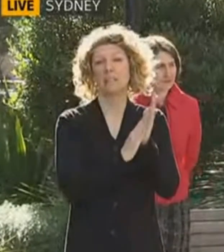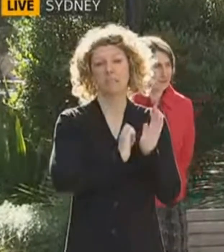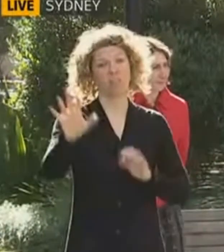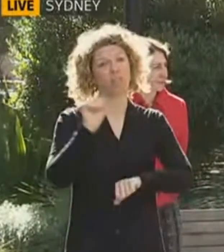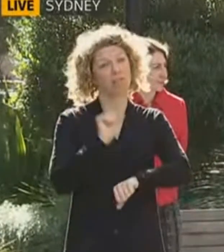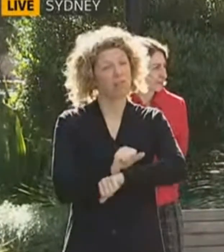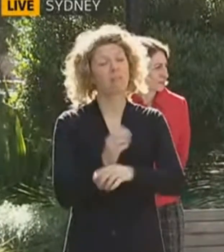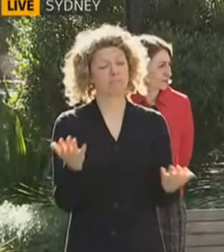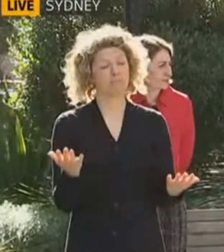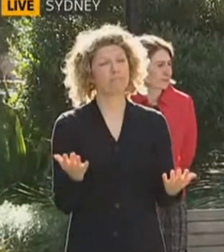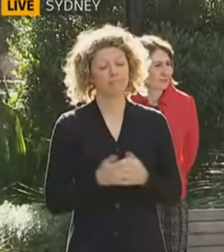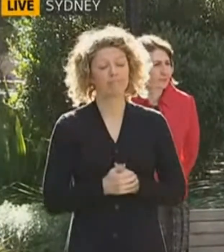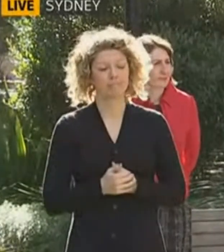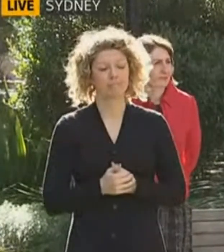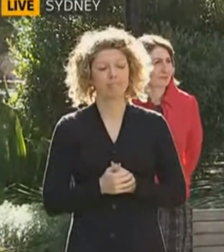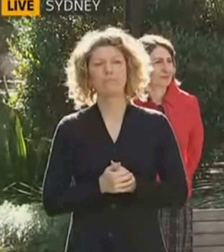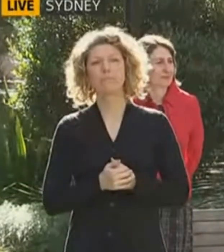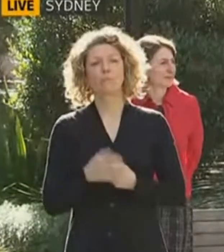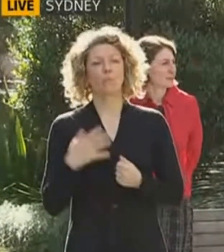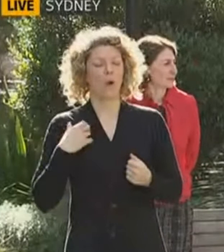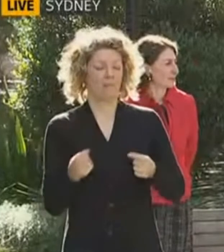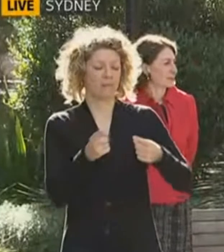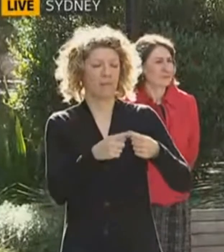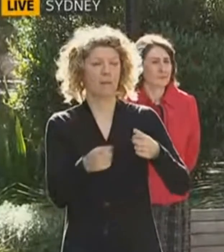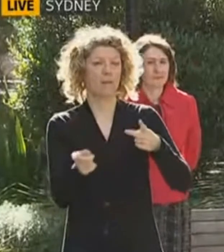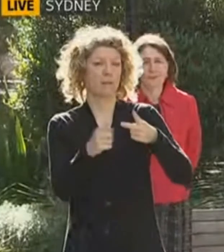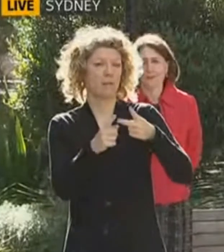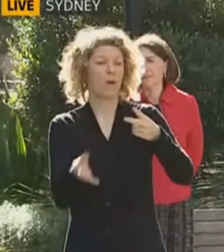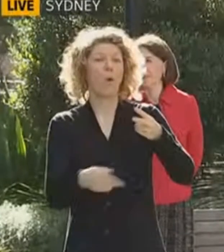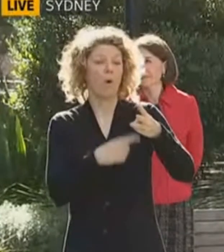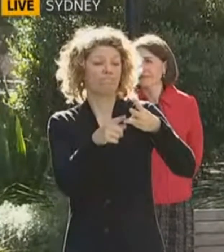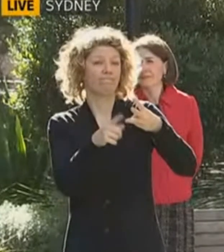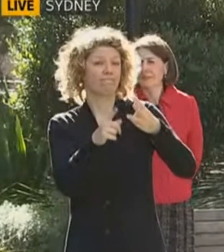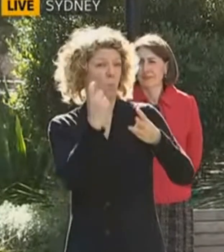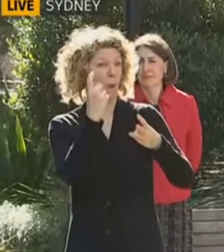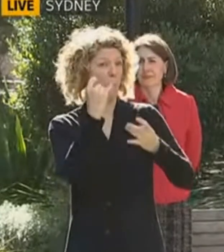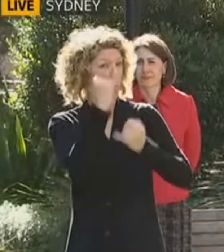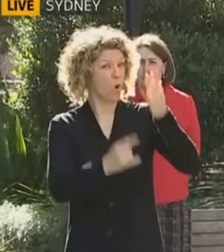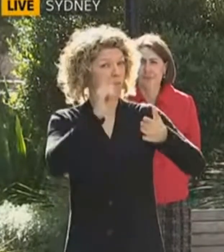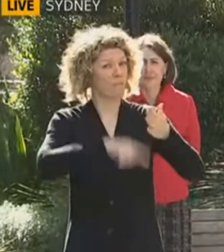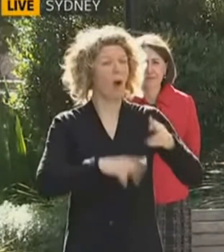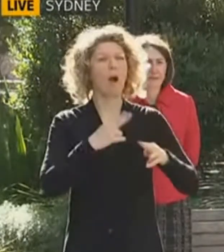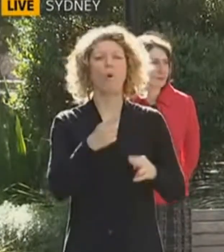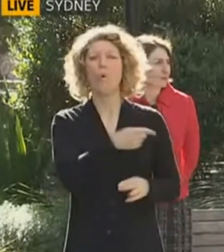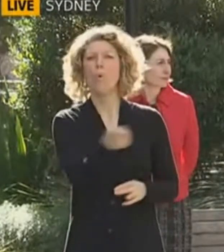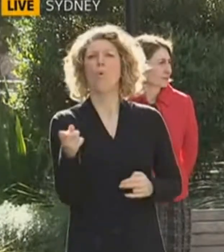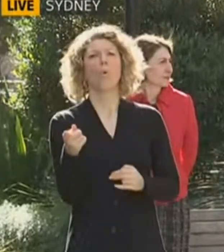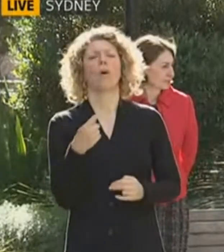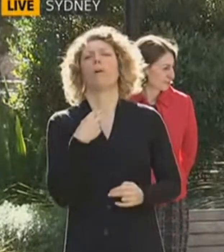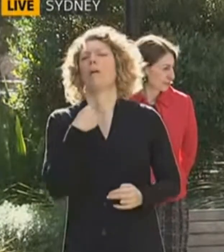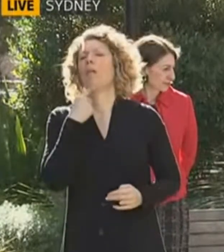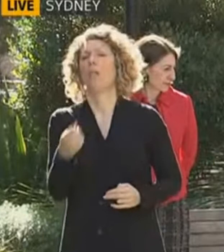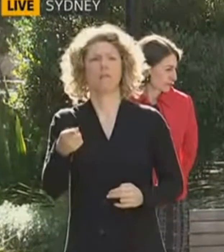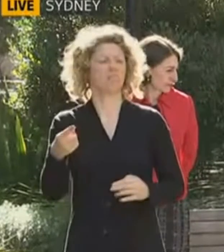morning looking for another infringement for those who come from covert high-risk areas in Victoria into New South